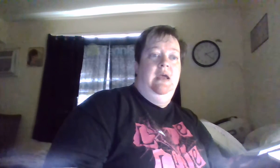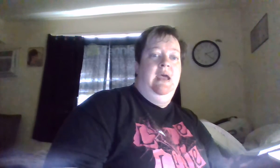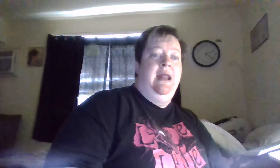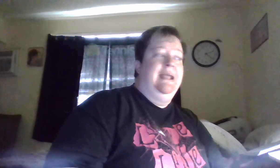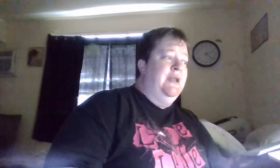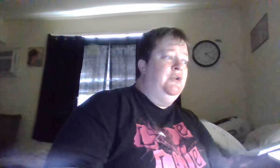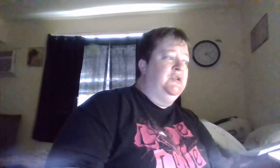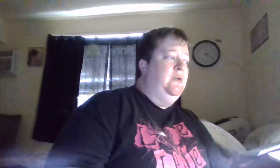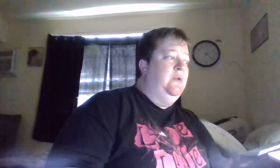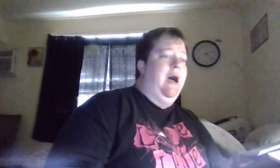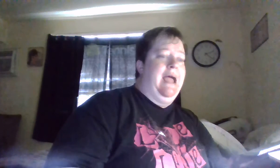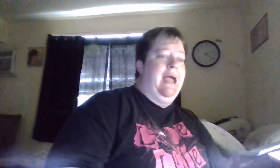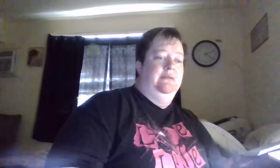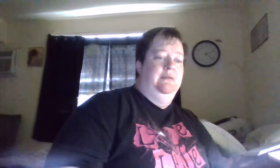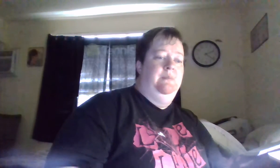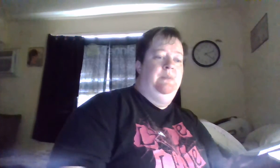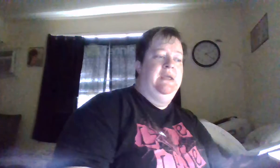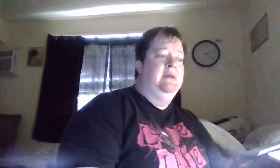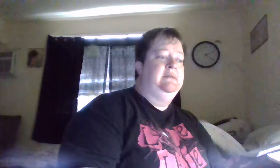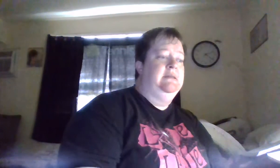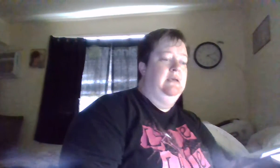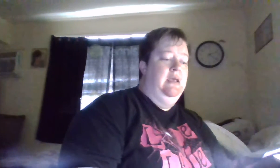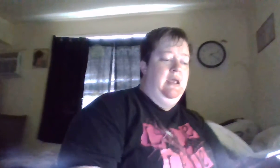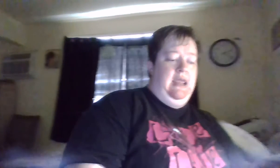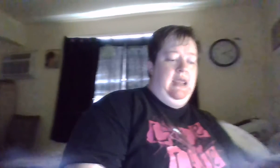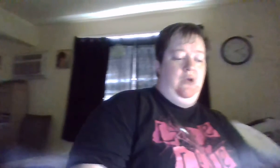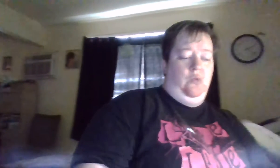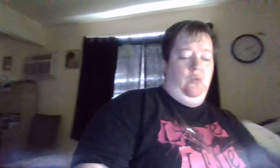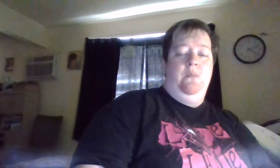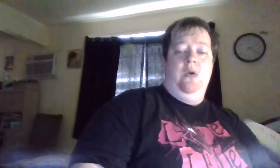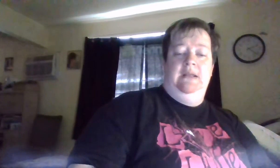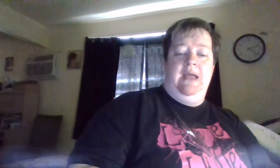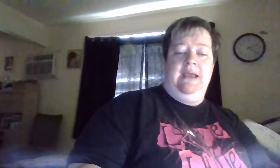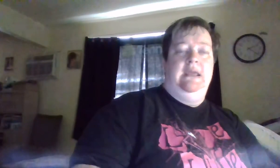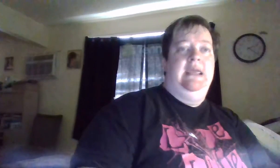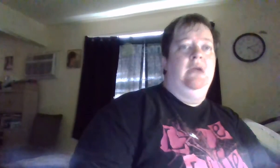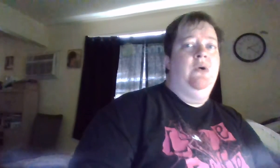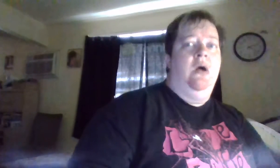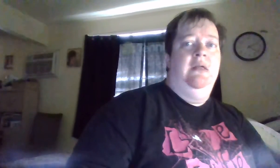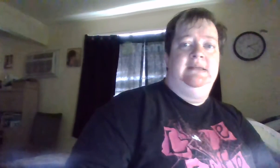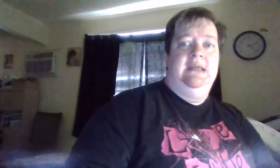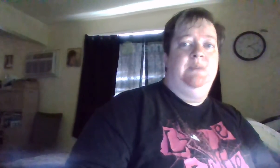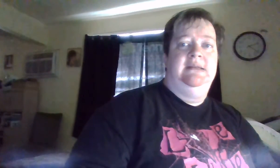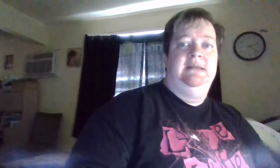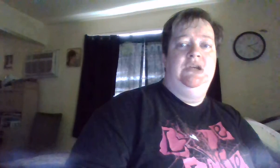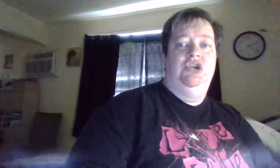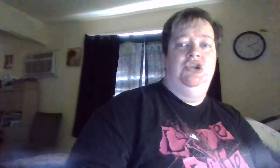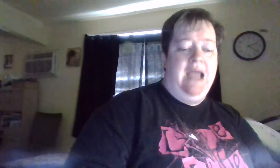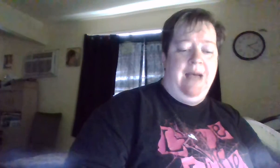And I can understand why. Because he grew up more than likely hearing all these things, but he's seeing just the